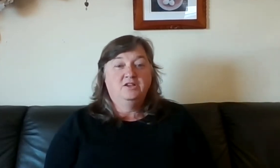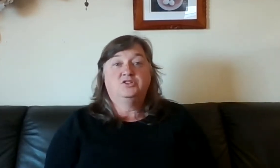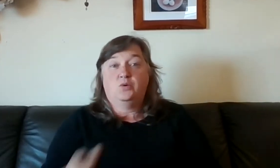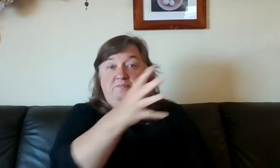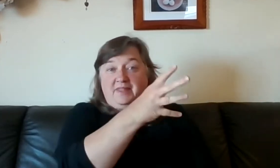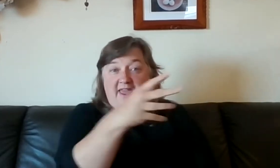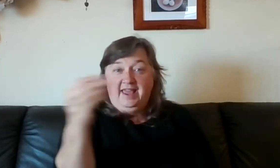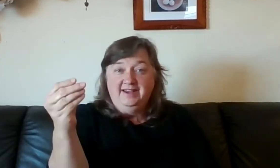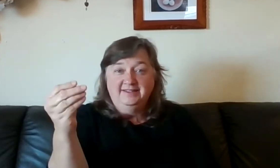So, and,